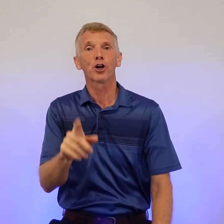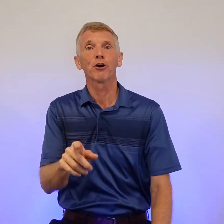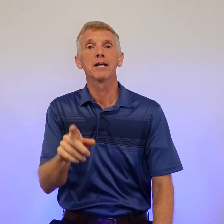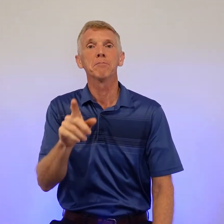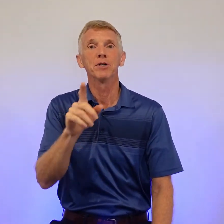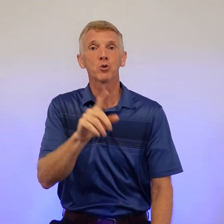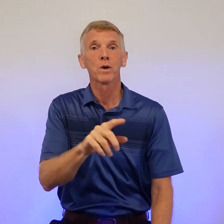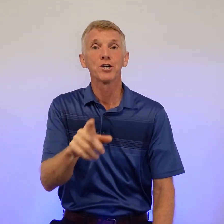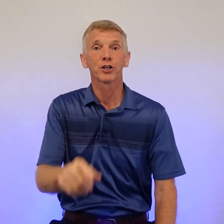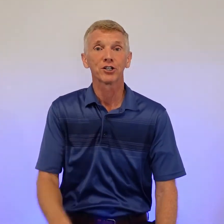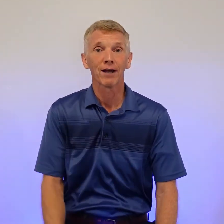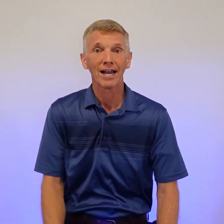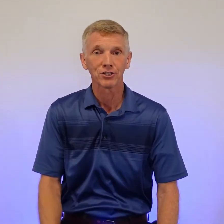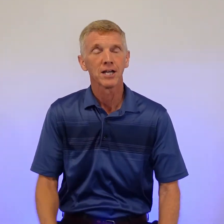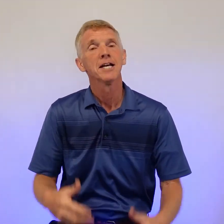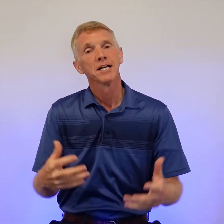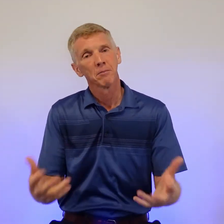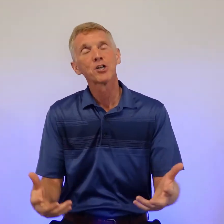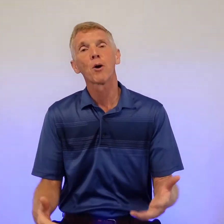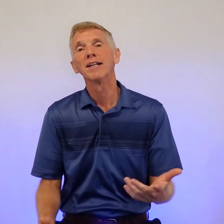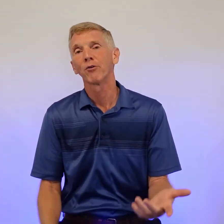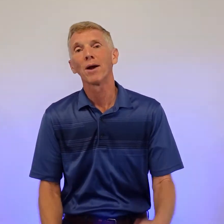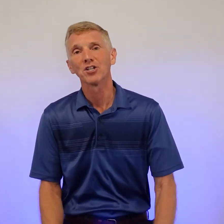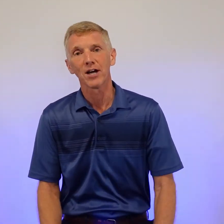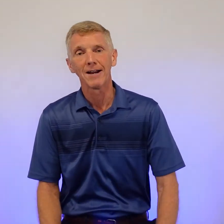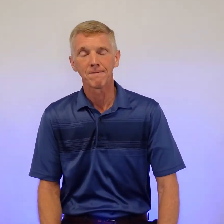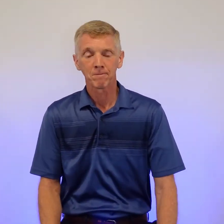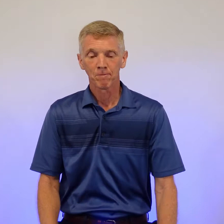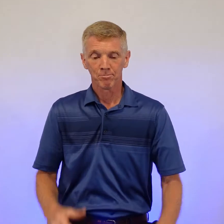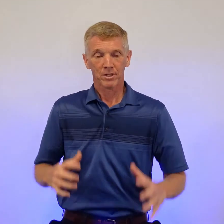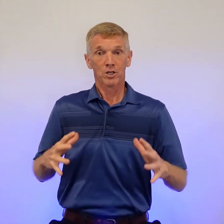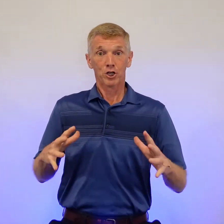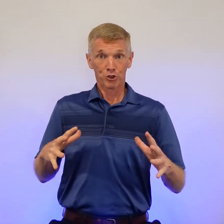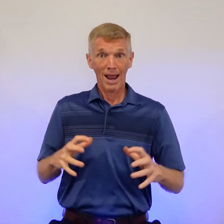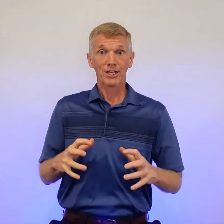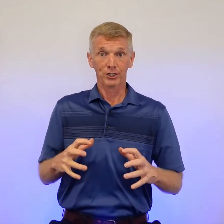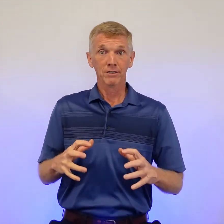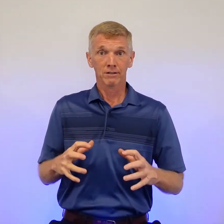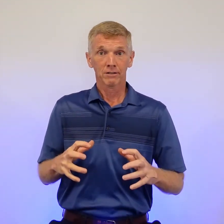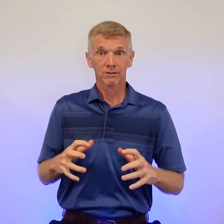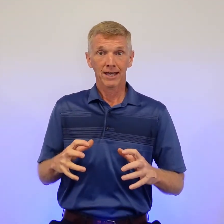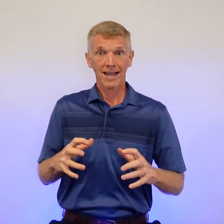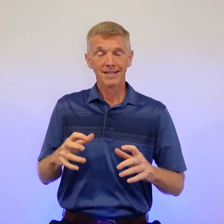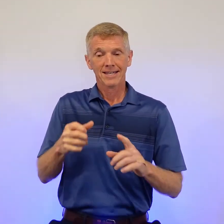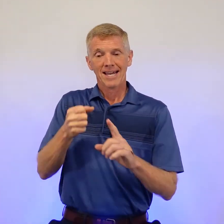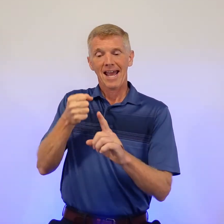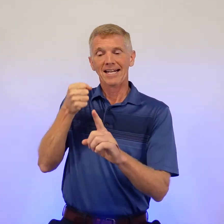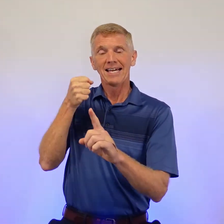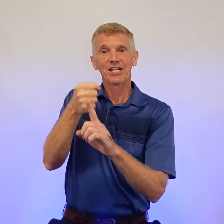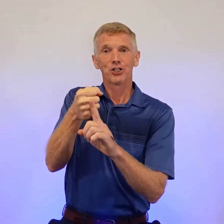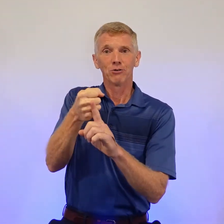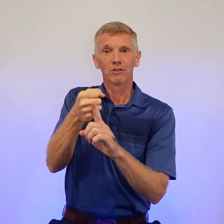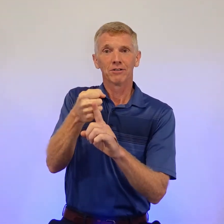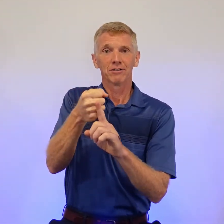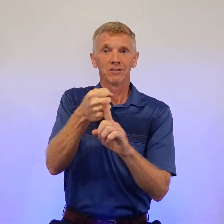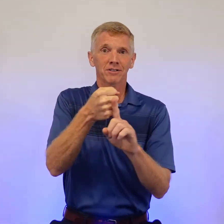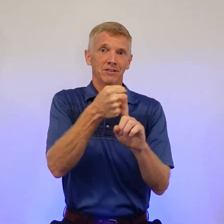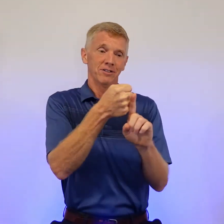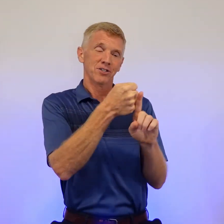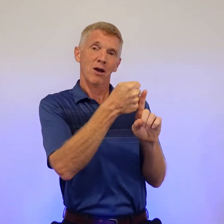occurring between your contractions? Let me show you a different way to sign it. Contraction, okay, and it hits you. Do you see I'm